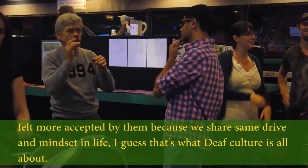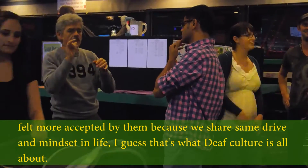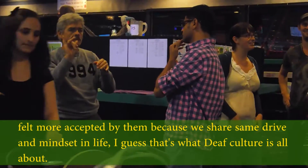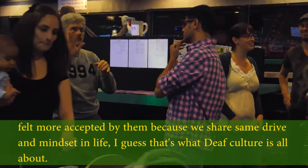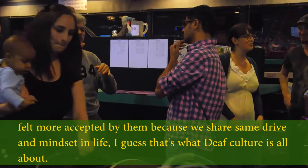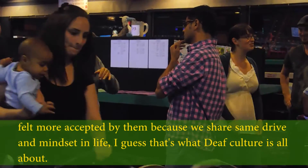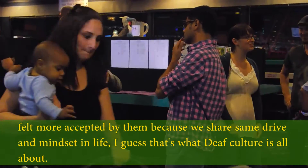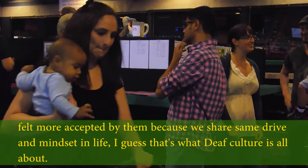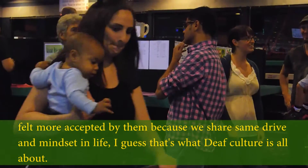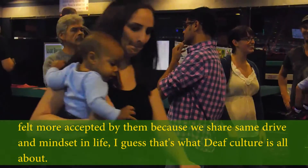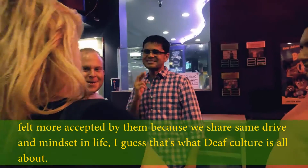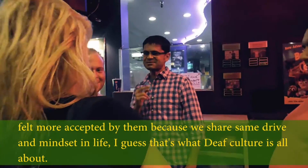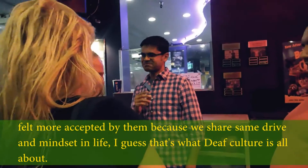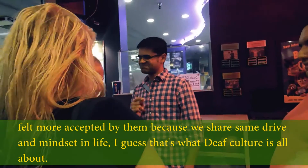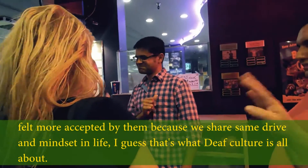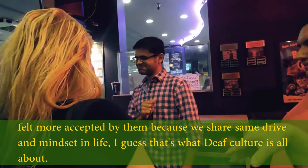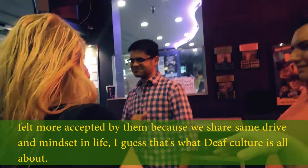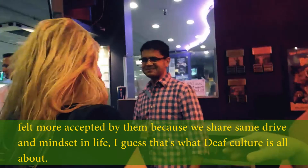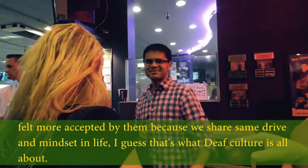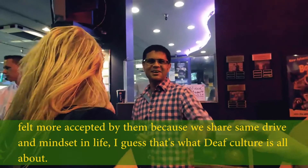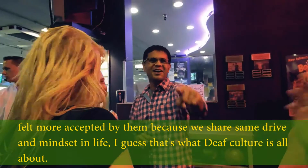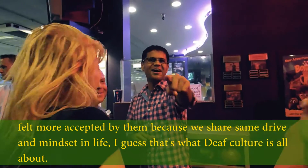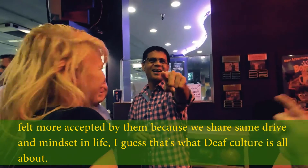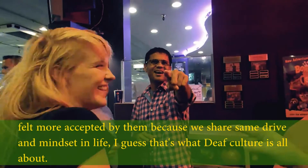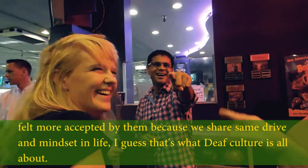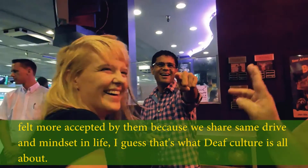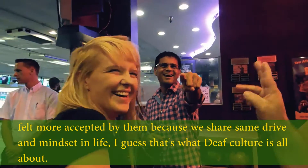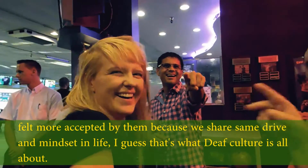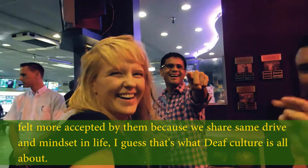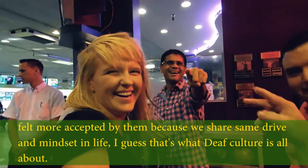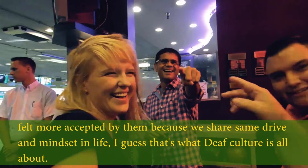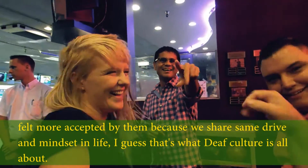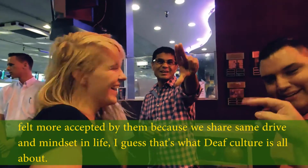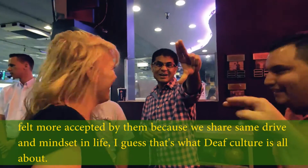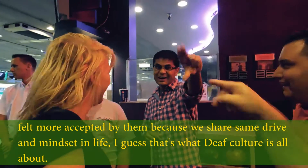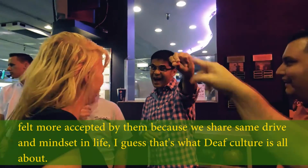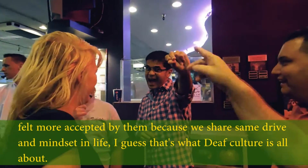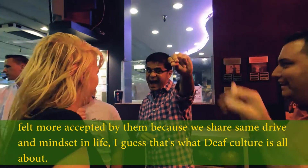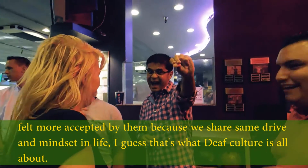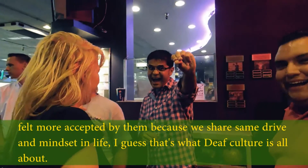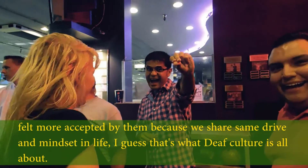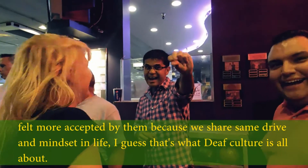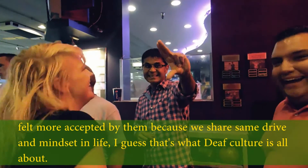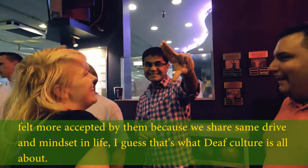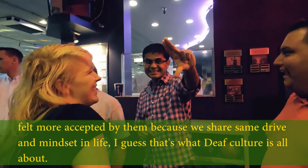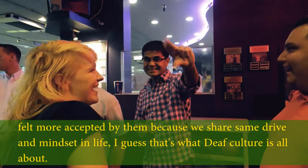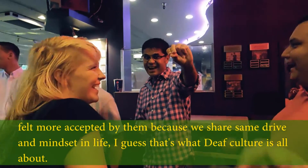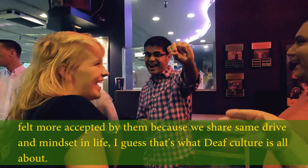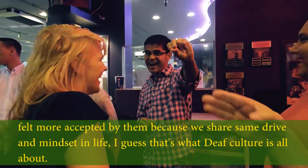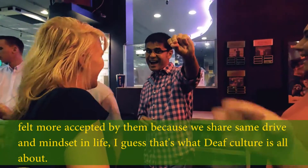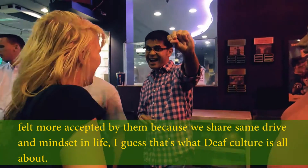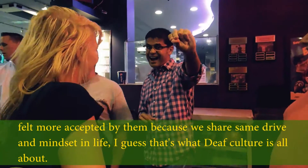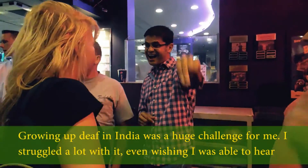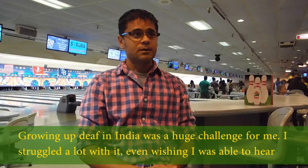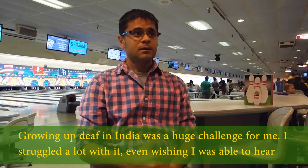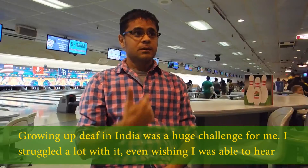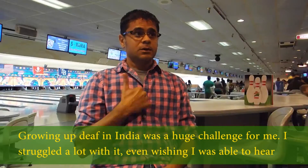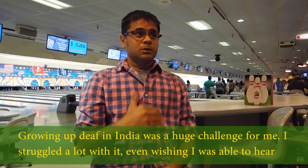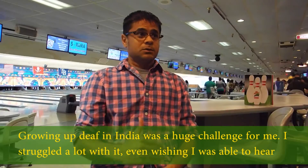more accepted by them because we share the same drive and mindset in life. I guess that's what Deaf culture is all about. Growing up Deaf